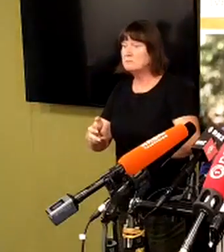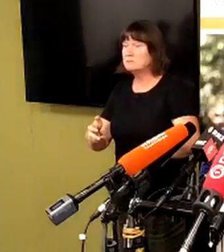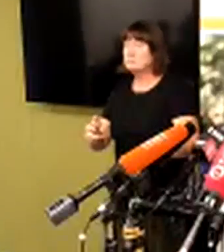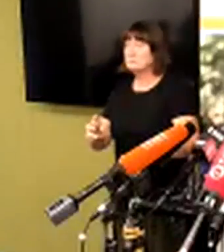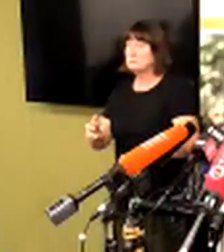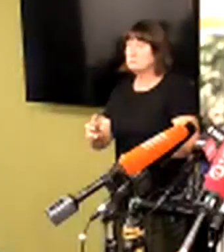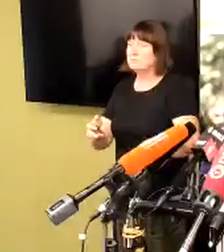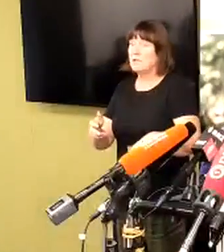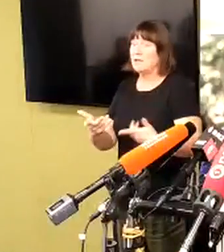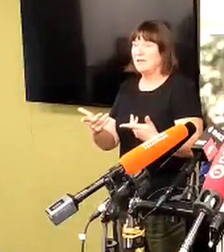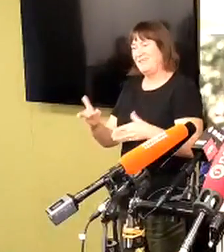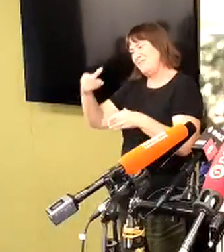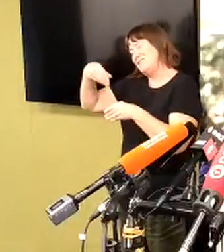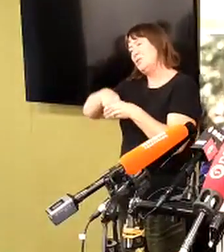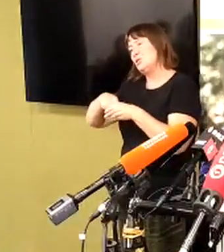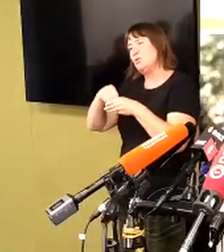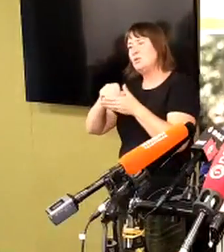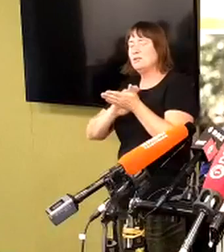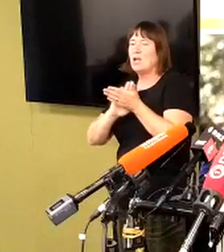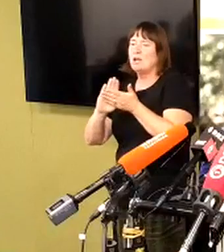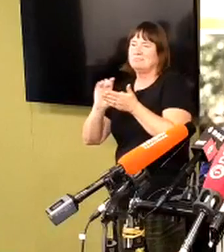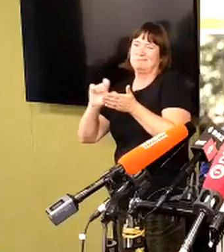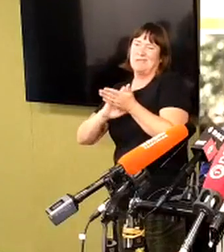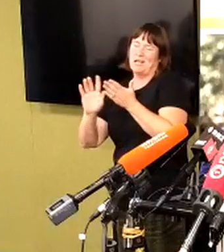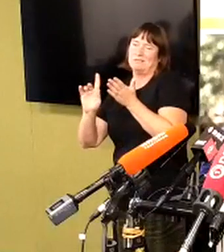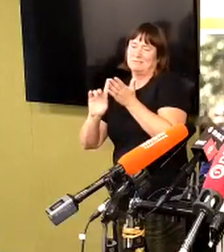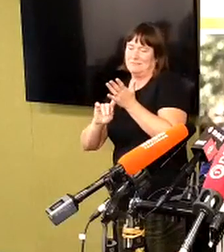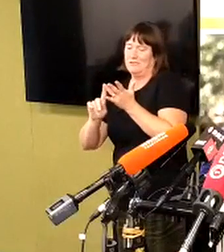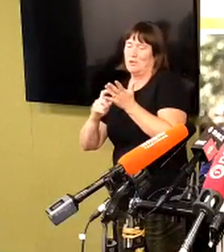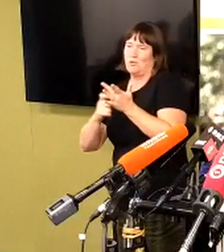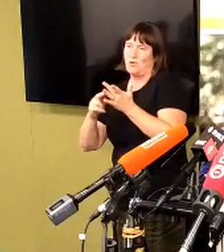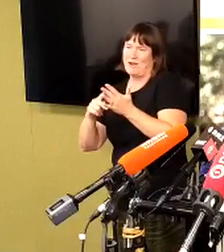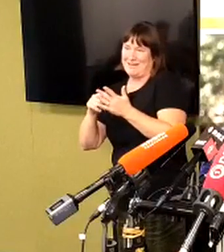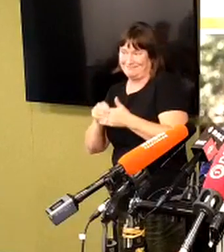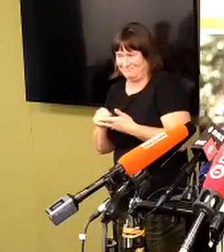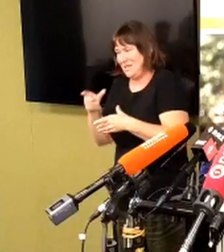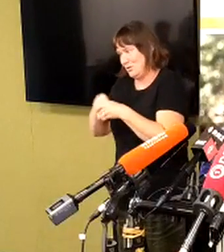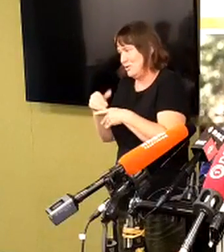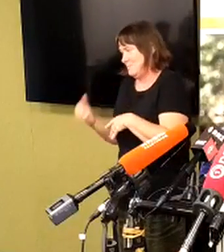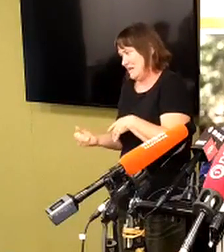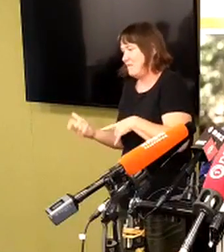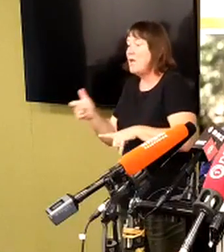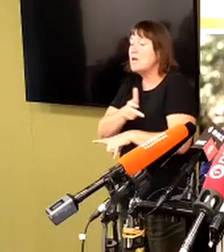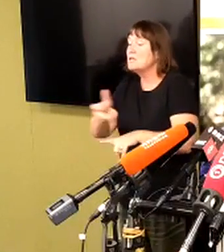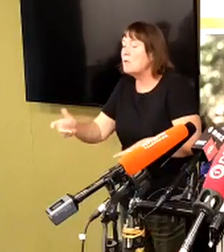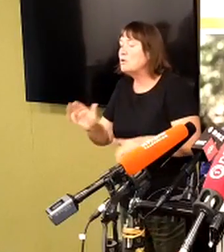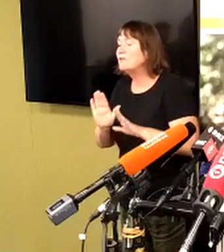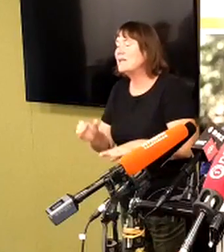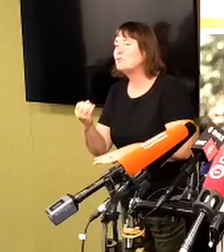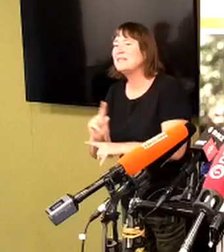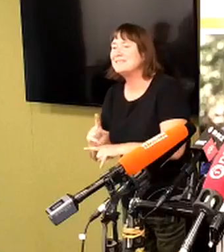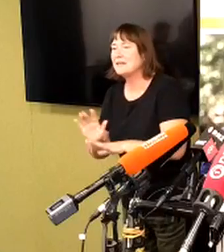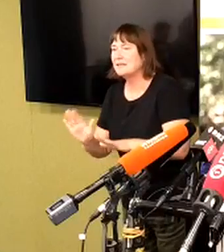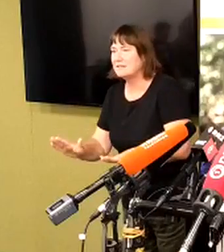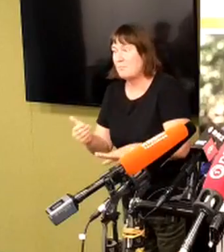low solution of chlorine, a low proportion of chlorine is effective, but you've got to leave it on for 10 seconds before you wipe it off. And so I would just